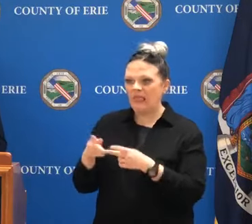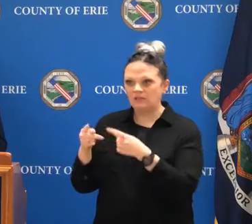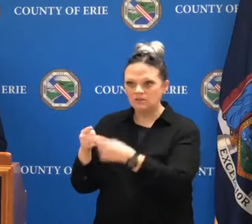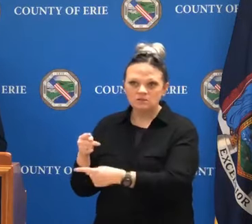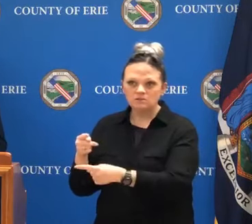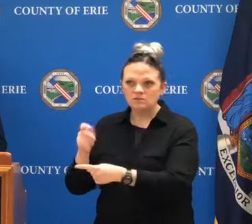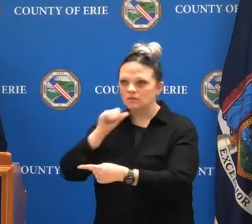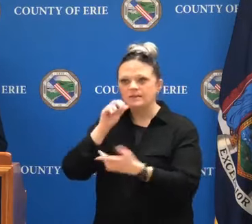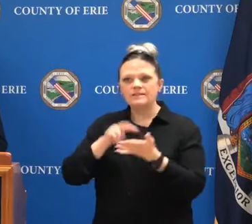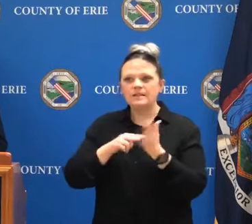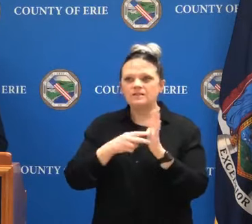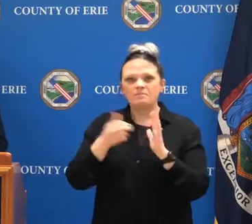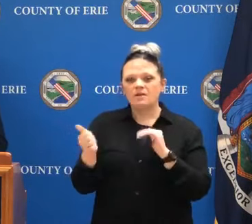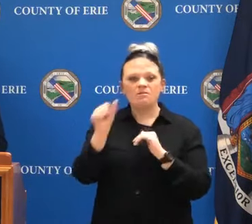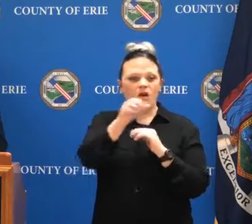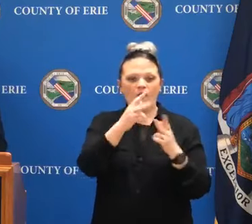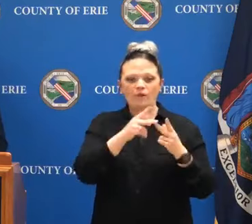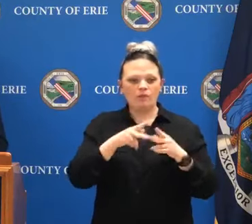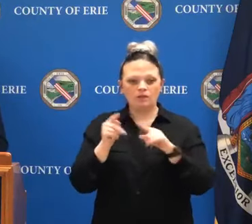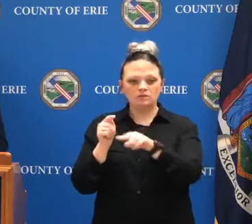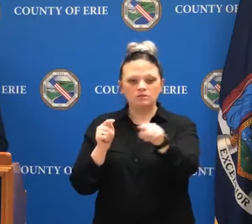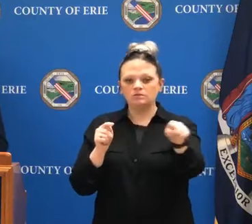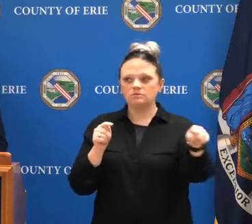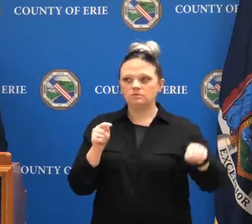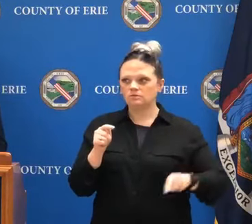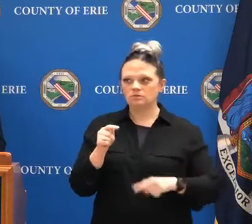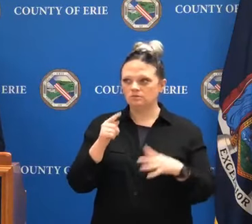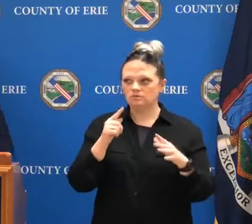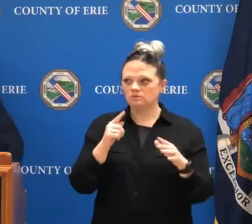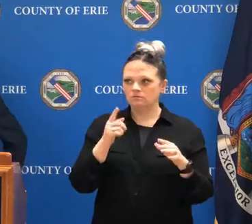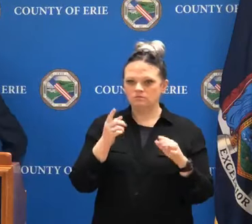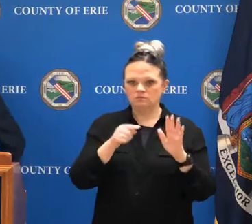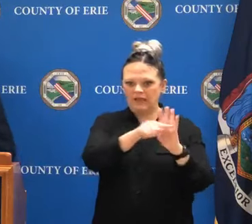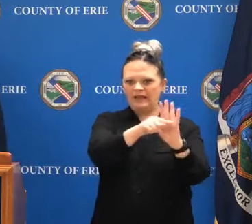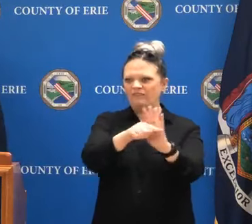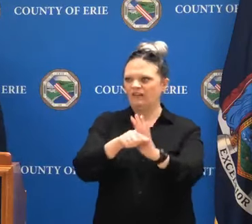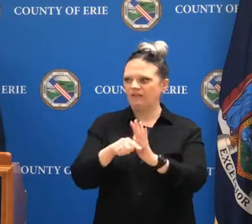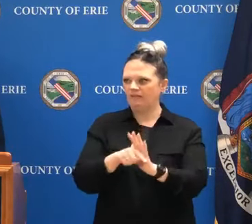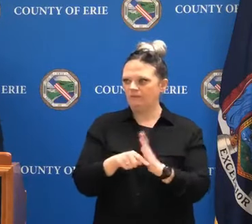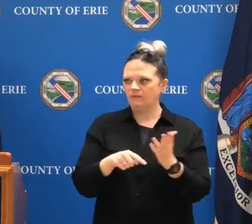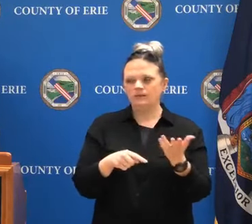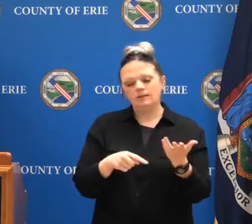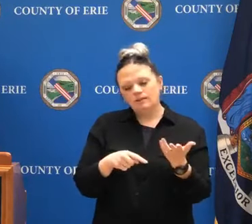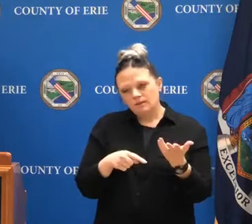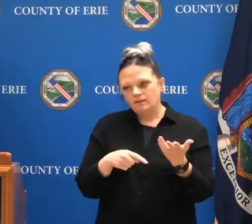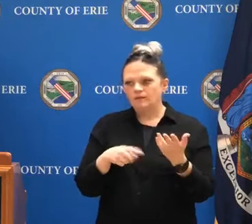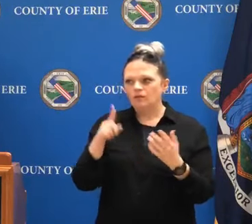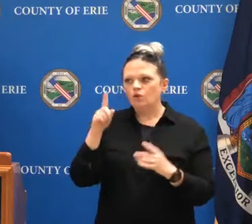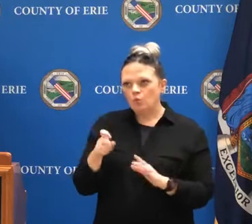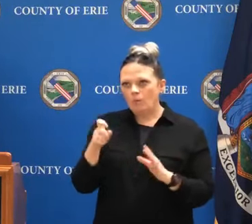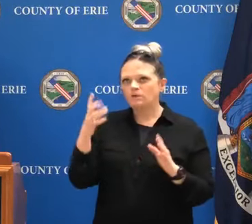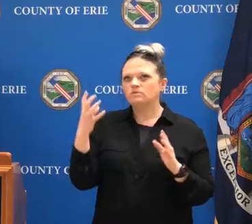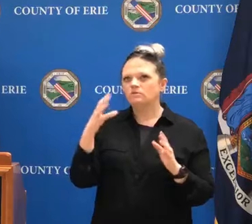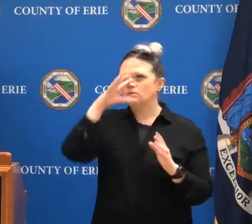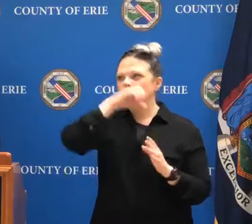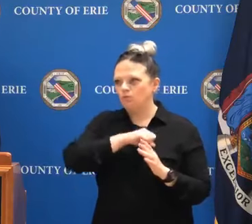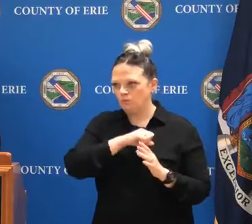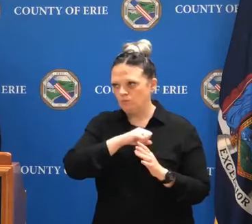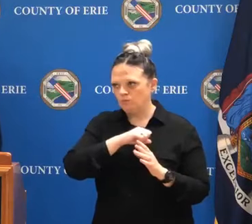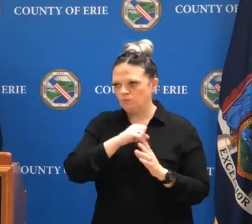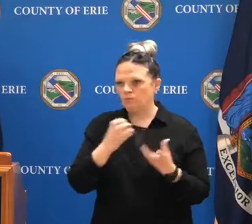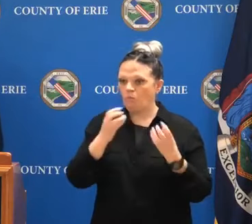mean that other places are where everybody is negative. So I just think we have to go with the assumption. So this is some